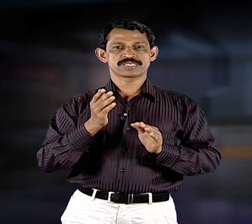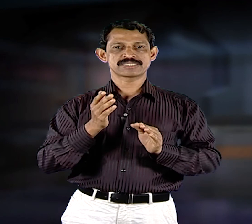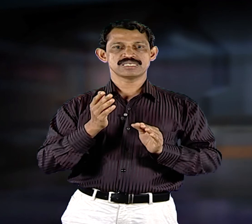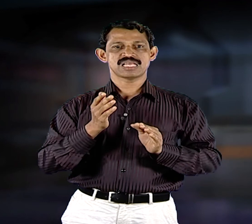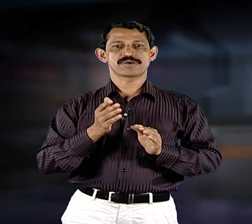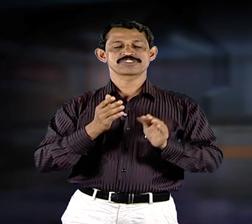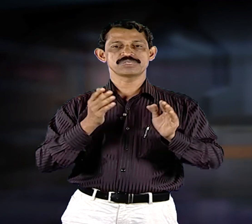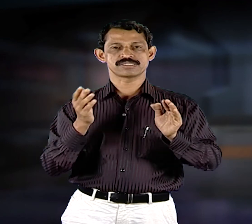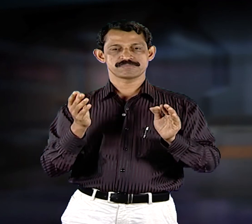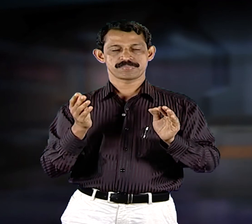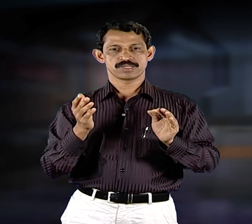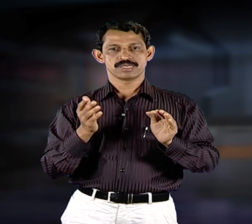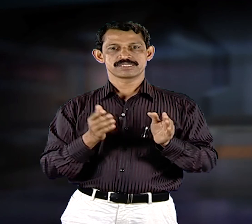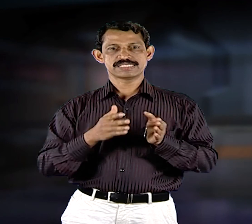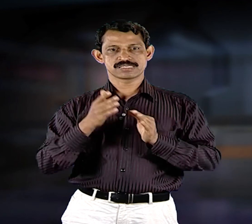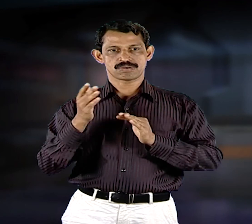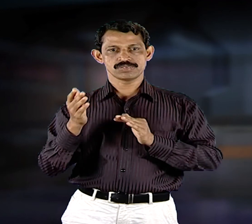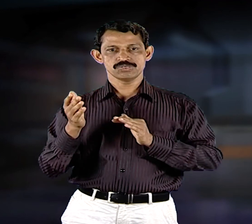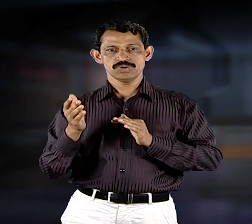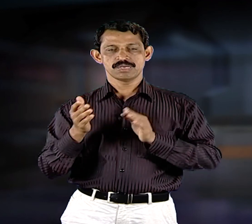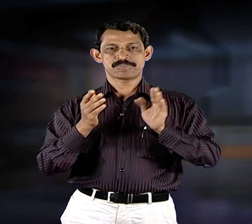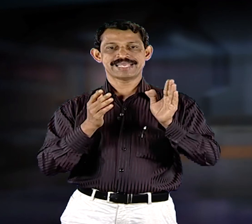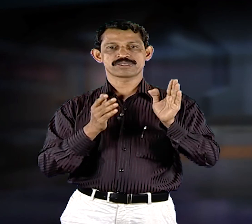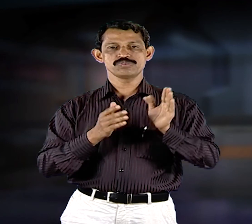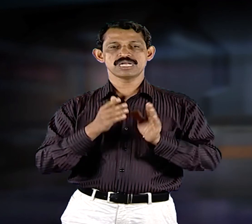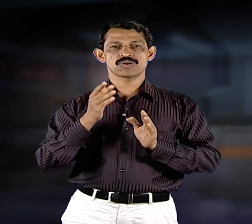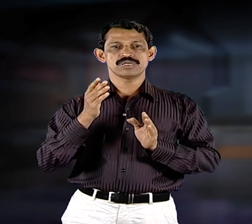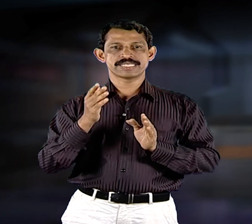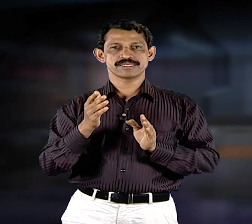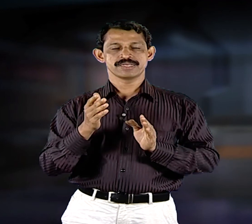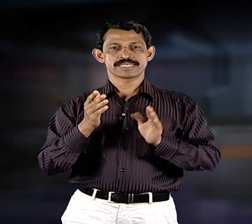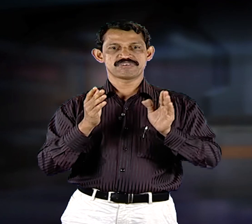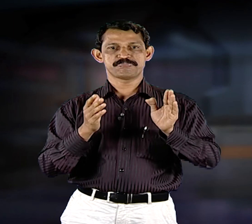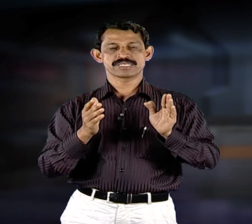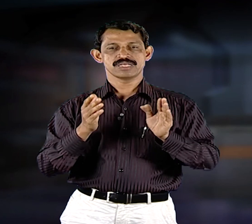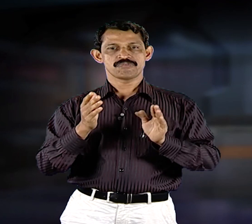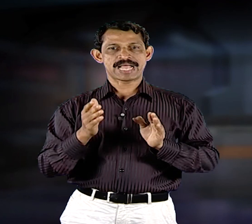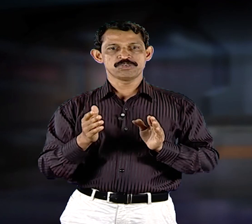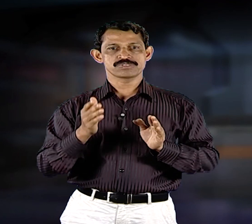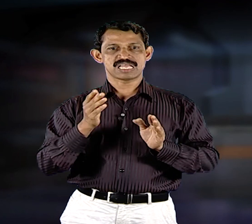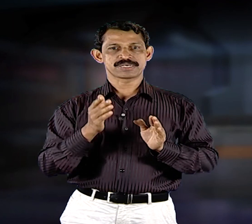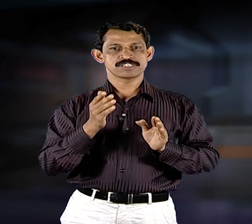education among students. Teachers also play a crucial role in developing values among the